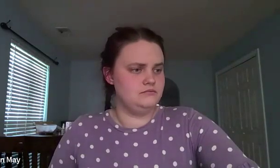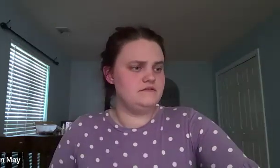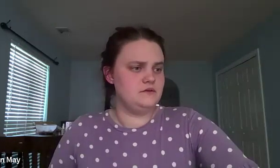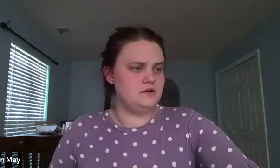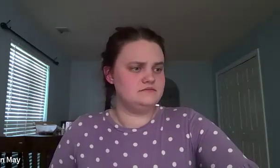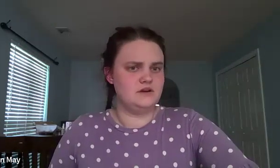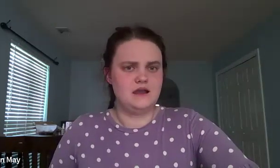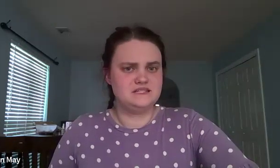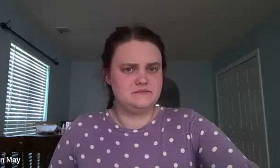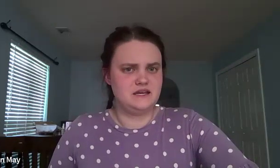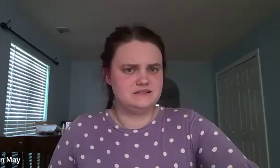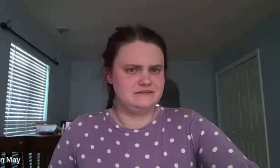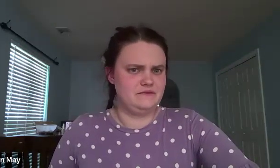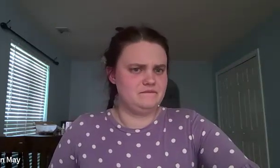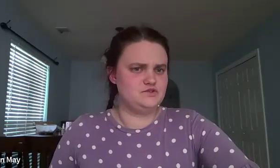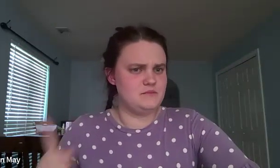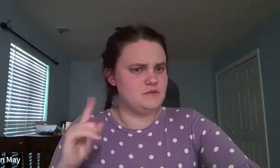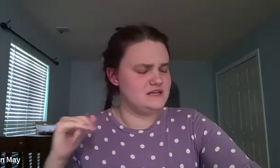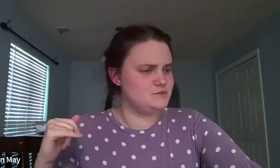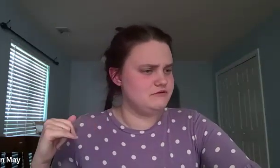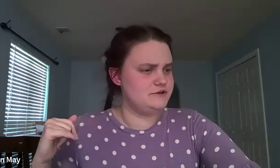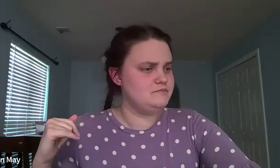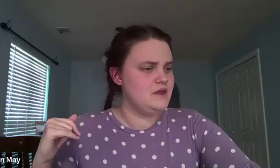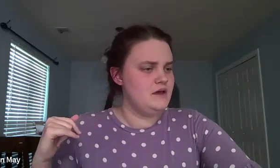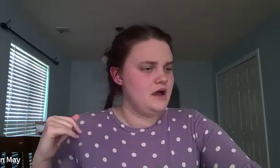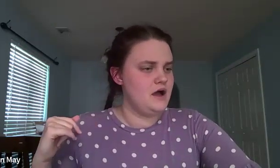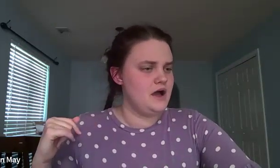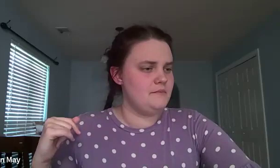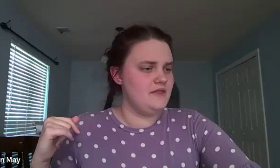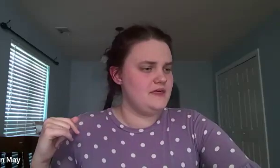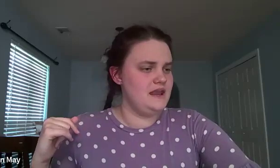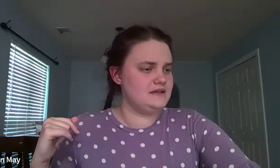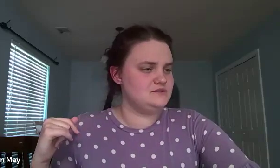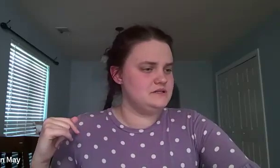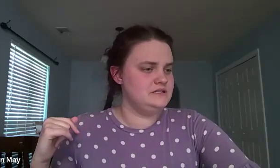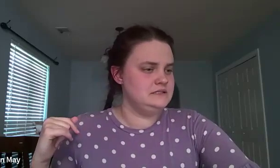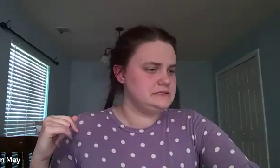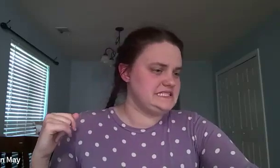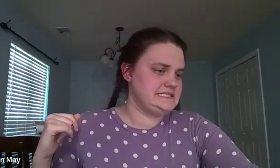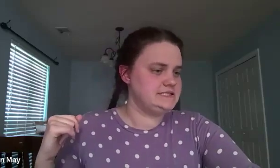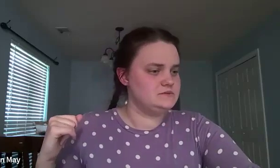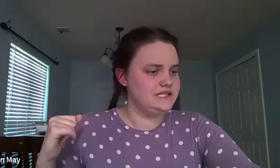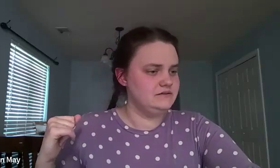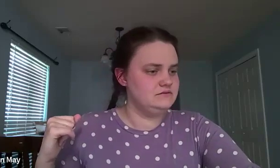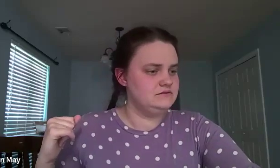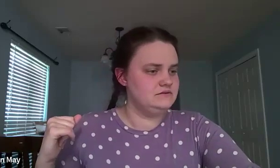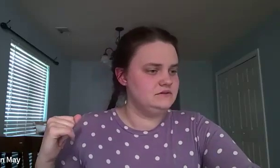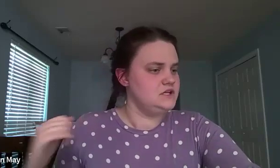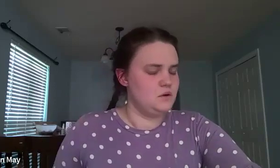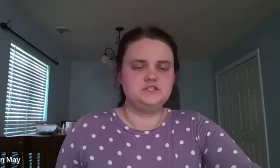have a few more. Sorry, I was skipping and I was like trying to remember the last time we reviewed. The next one, well, no, we'll just go